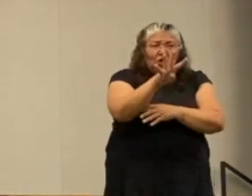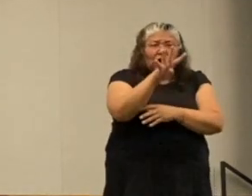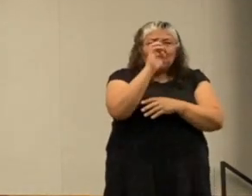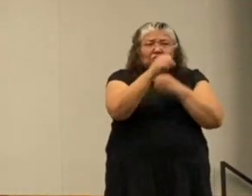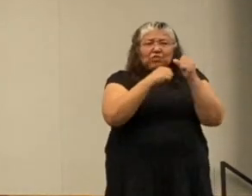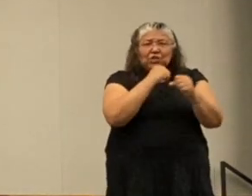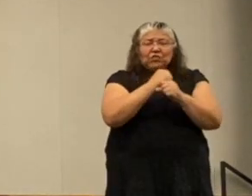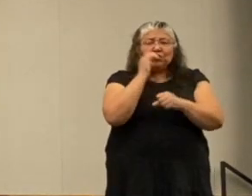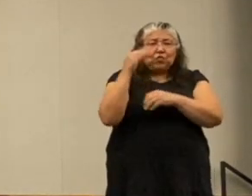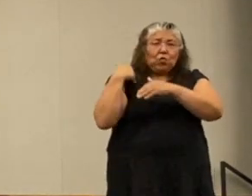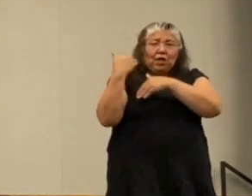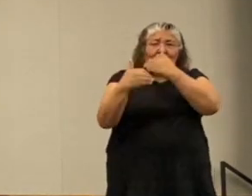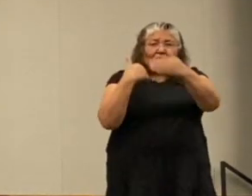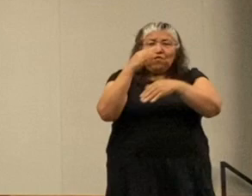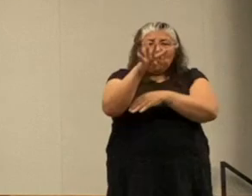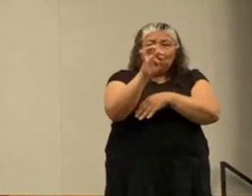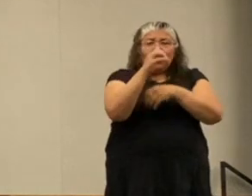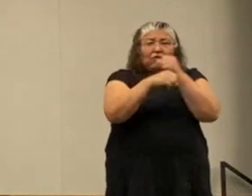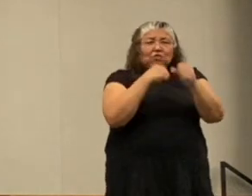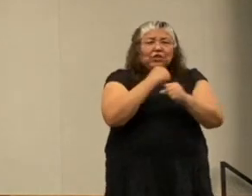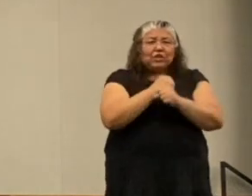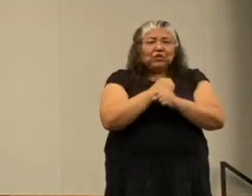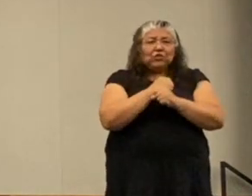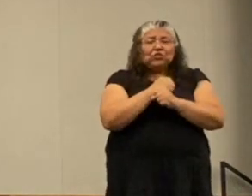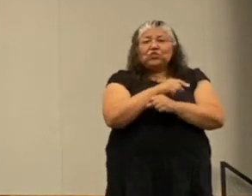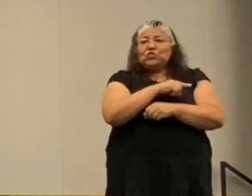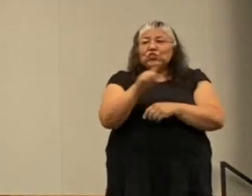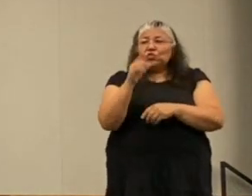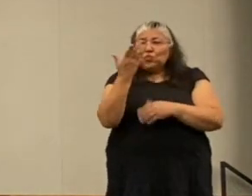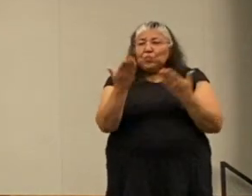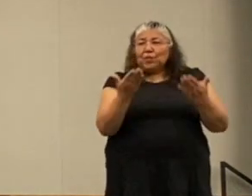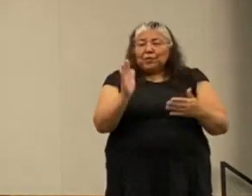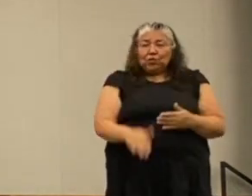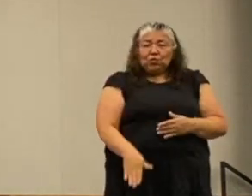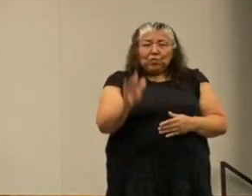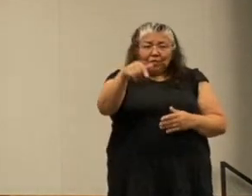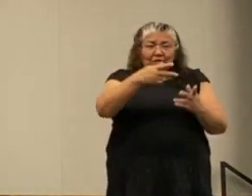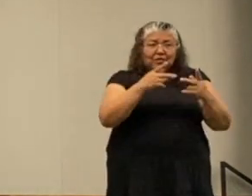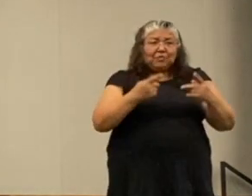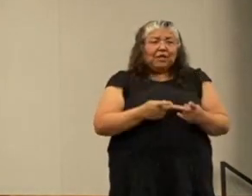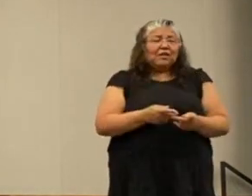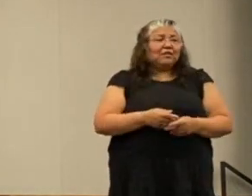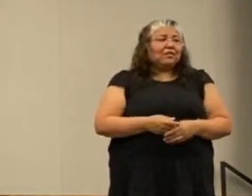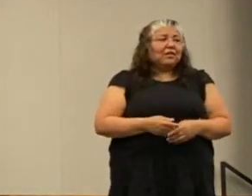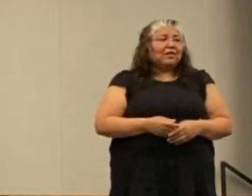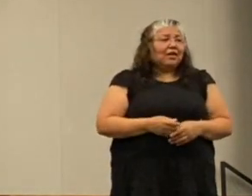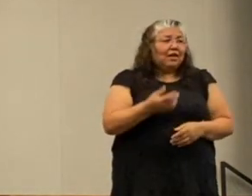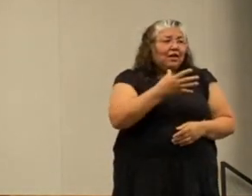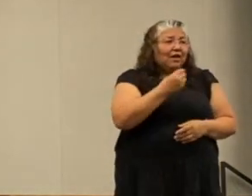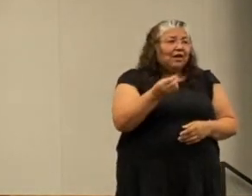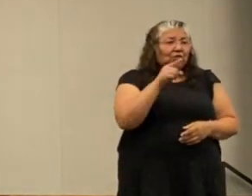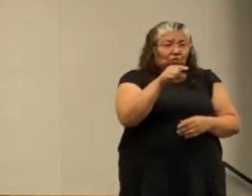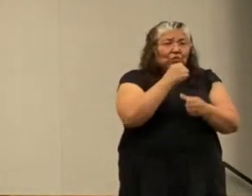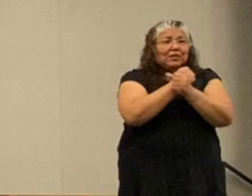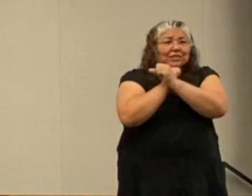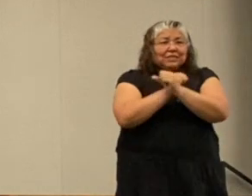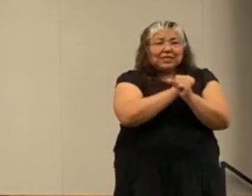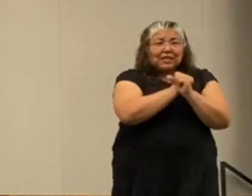years, your ancestors for 400 years, you maybe grew up in this place, and you're a